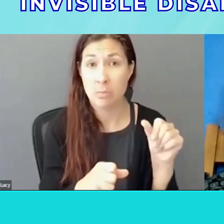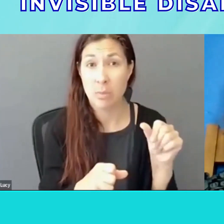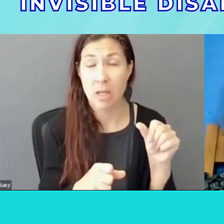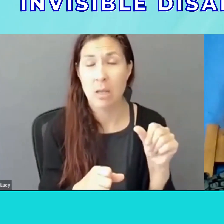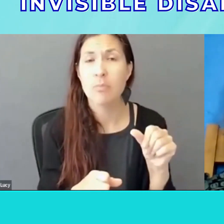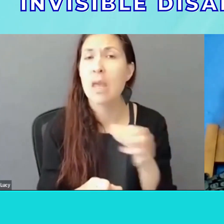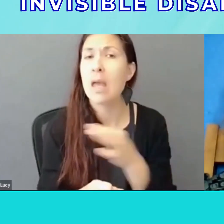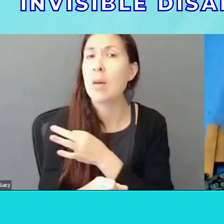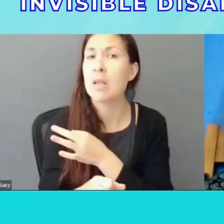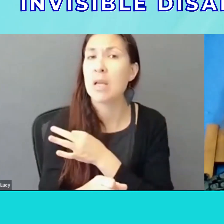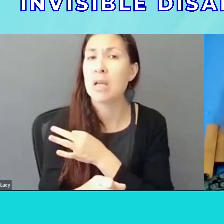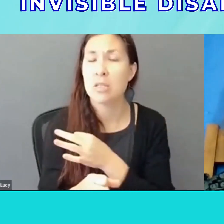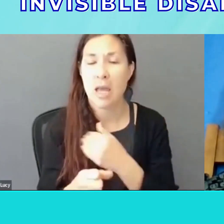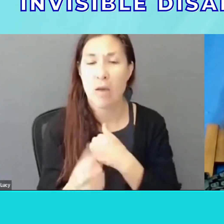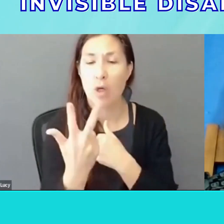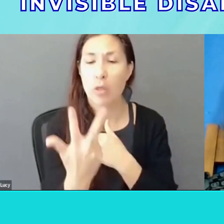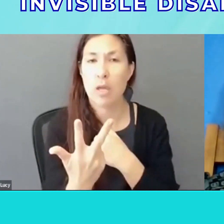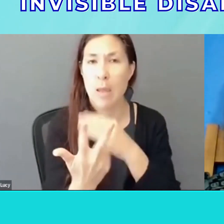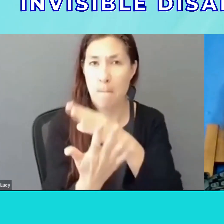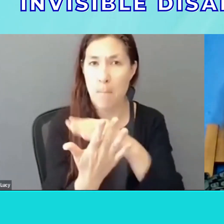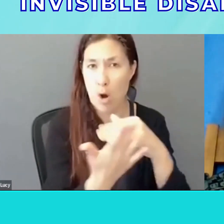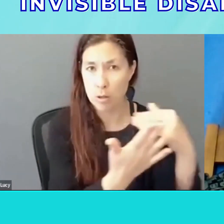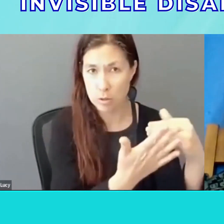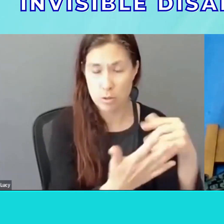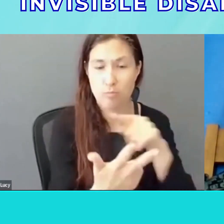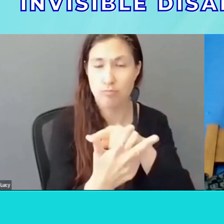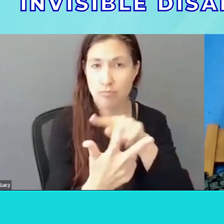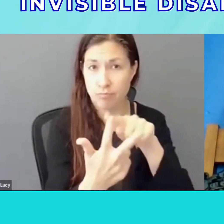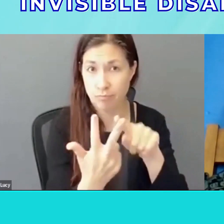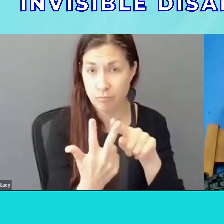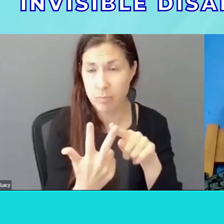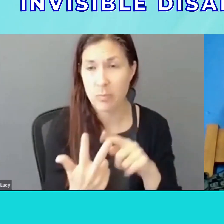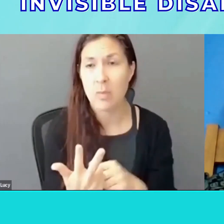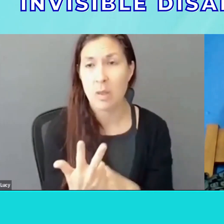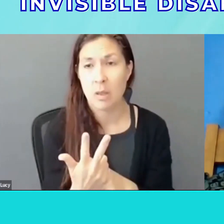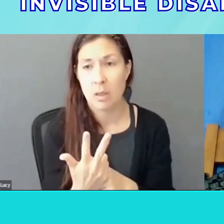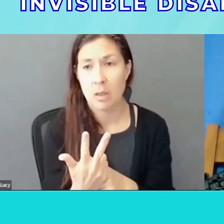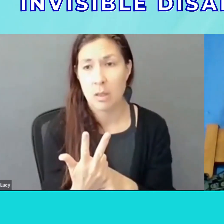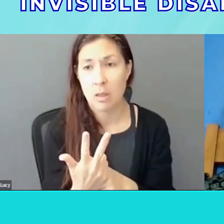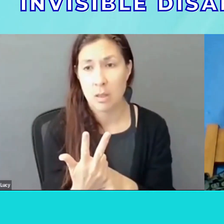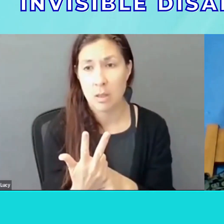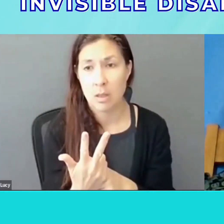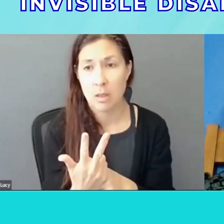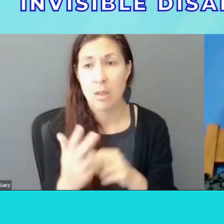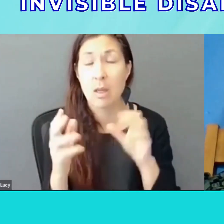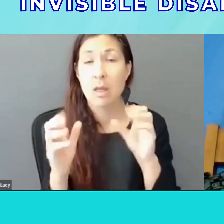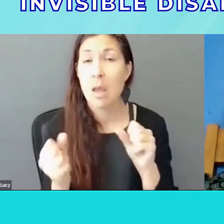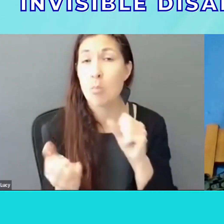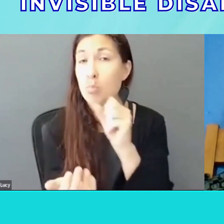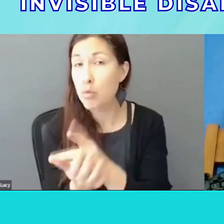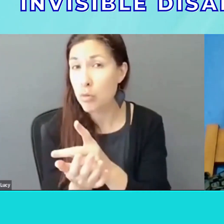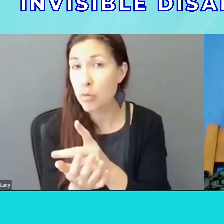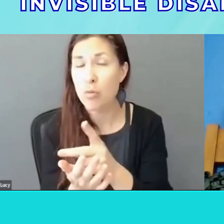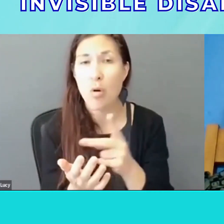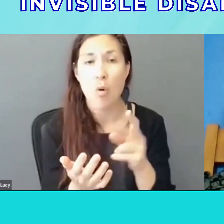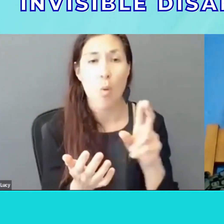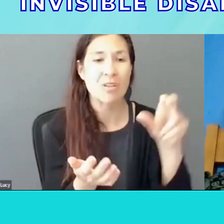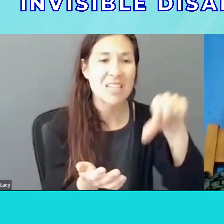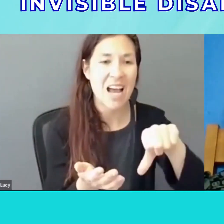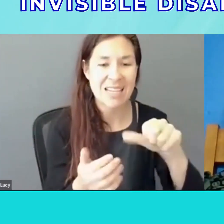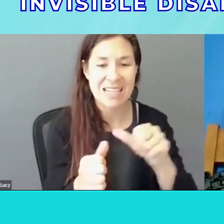Dr. DeMaria. Just wanted to give you that 1 minute warning. Yep, thank you. Or the perception that, oh, you look fine, come on, pull yourself